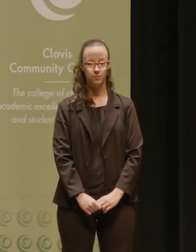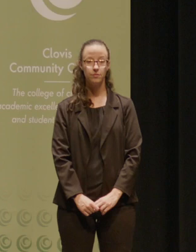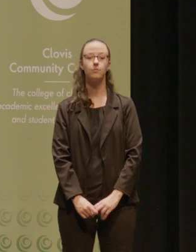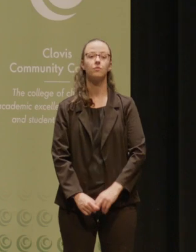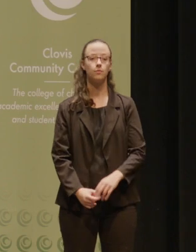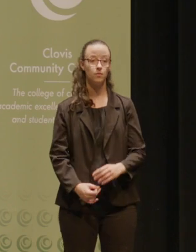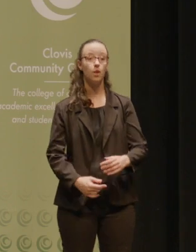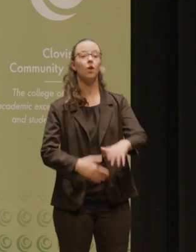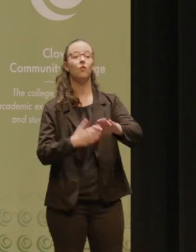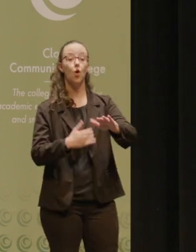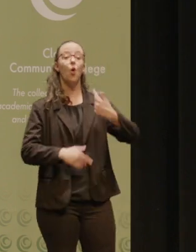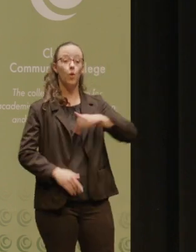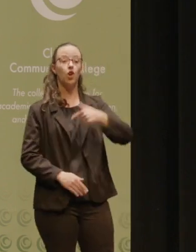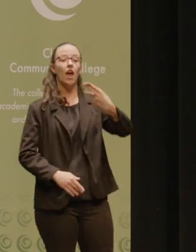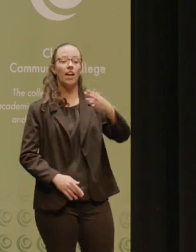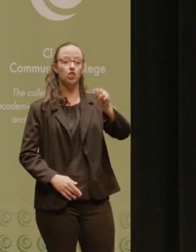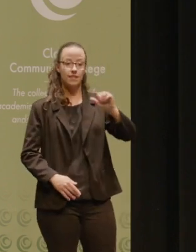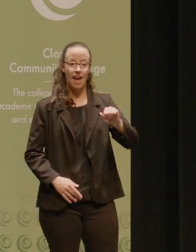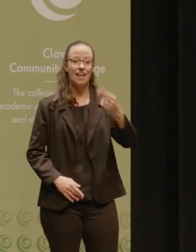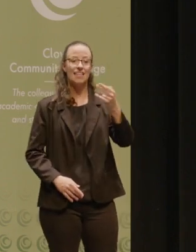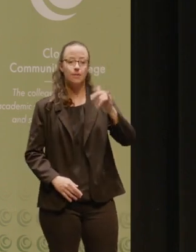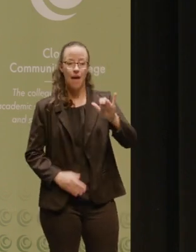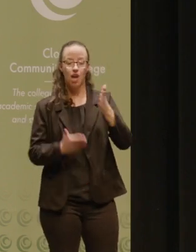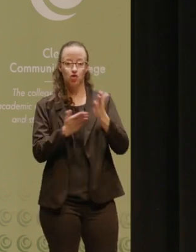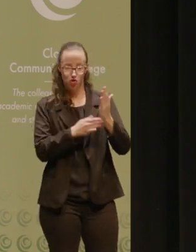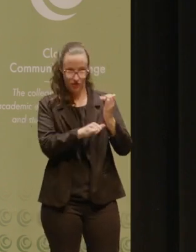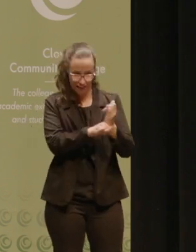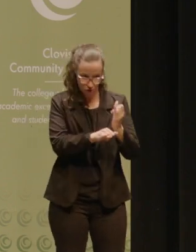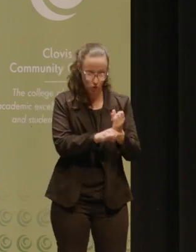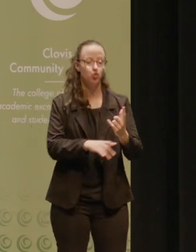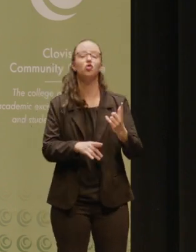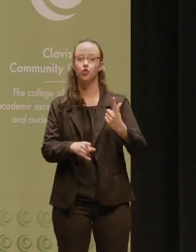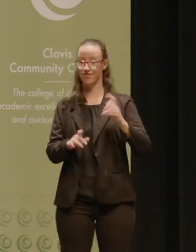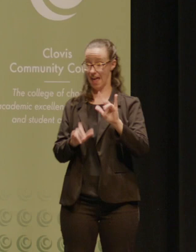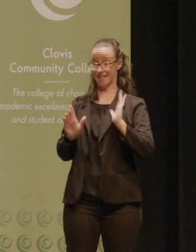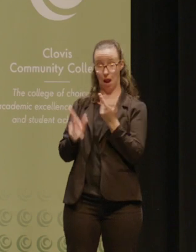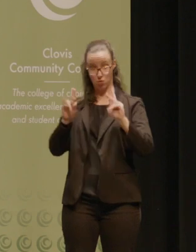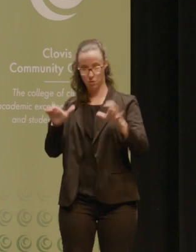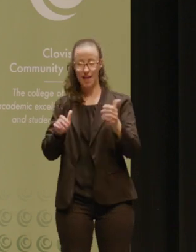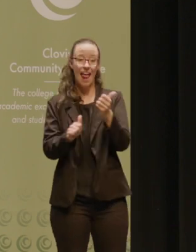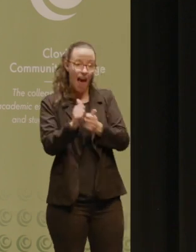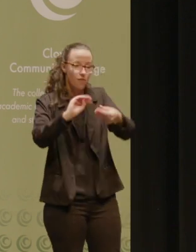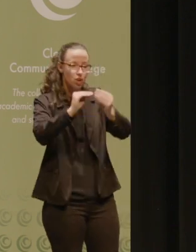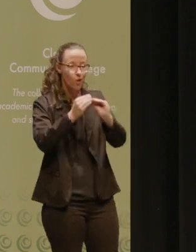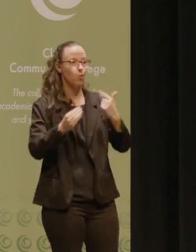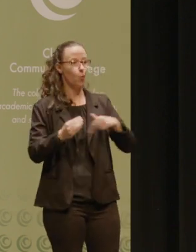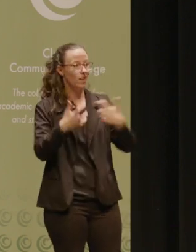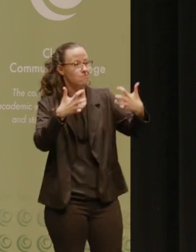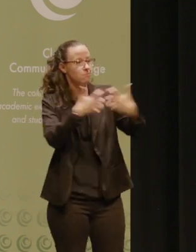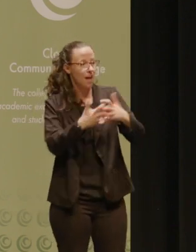And we're all a Hispanic serving institution because it's our largest population we serve. And if you look at every demographic, we closely mirror our